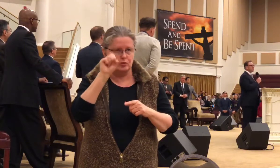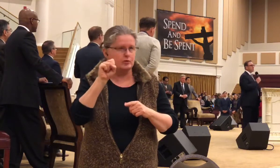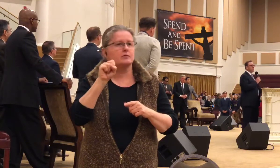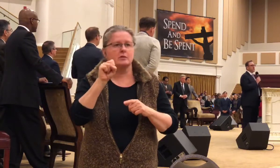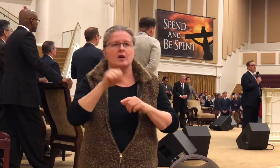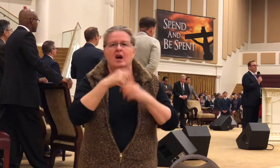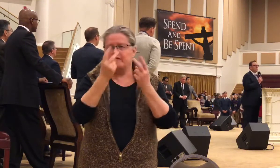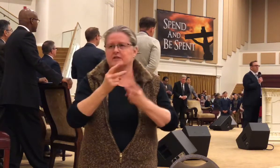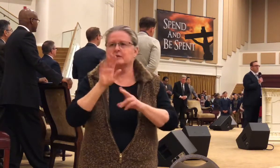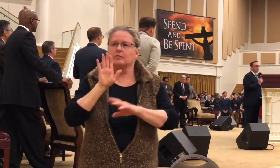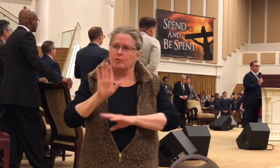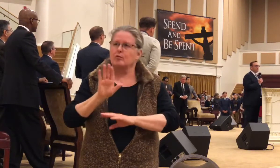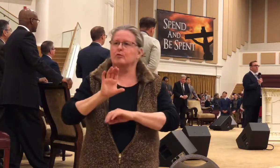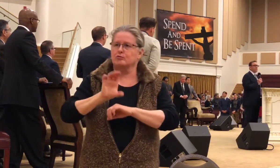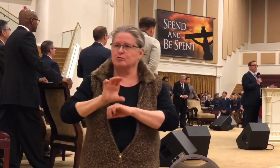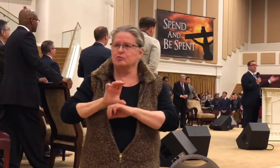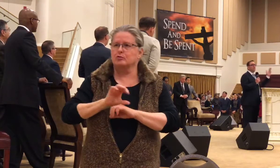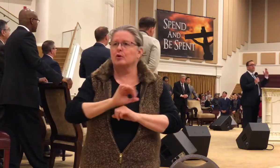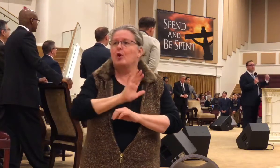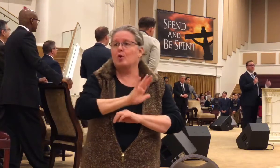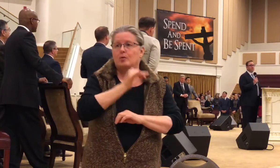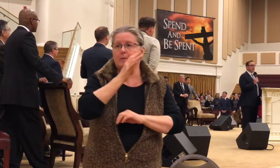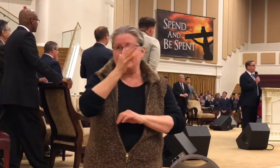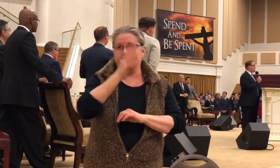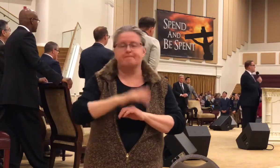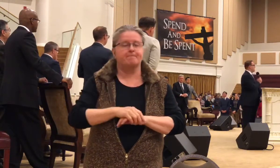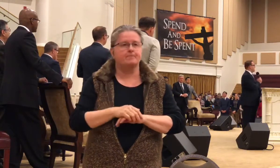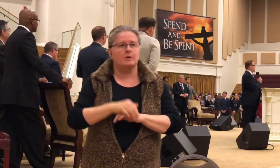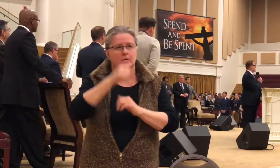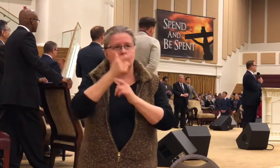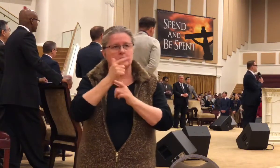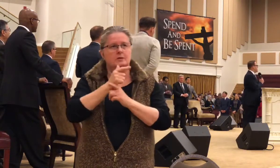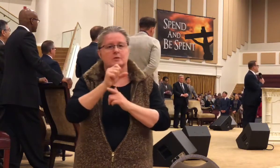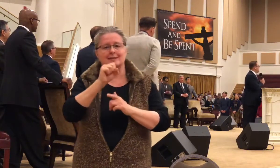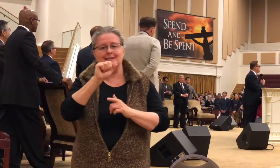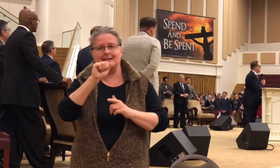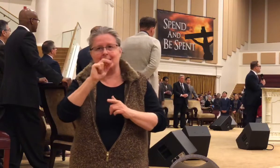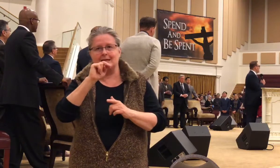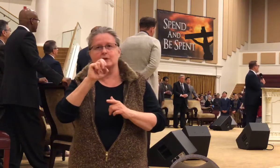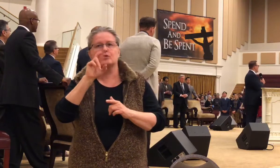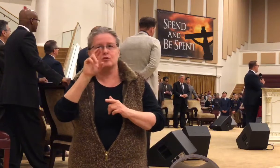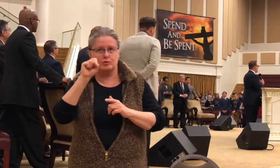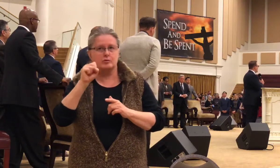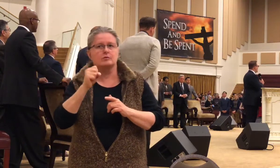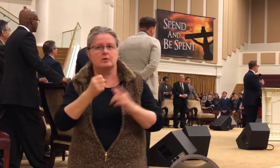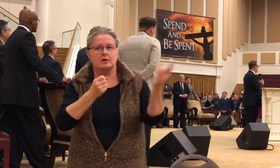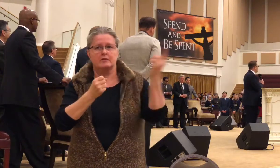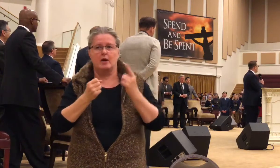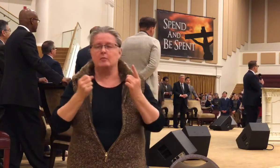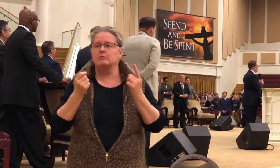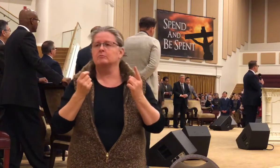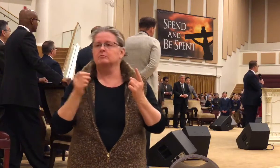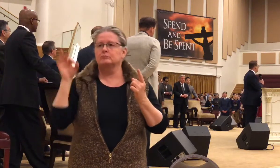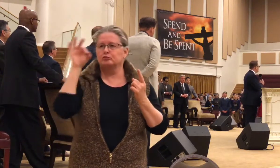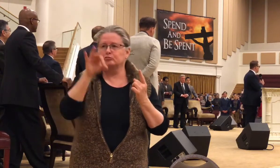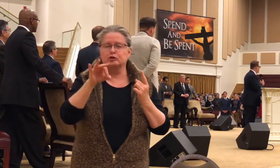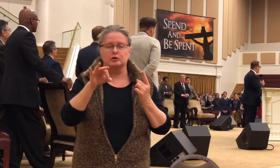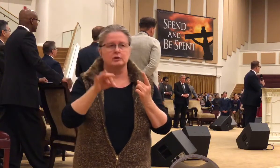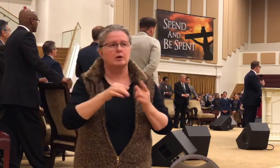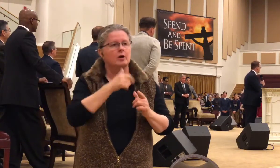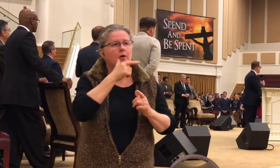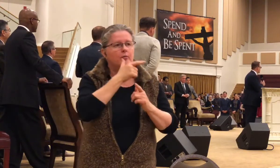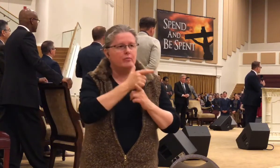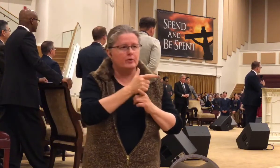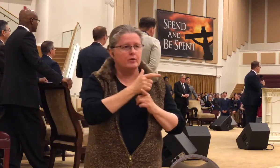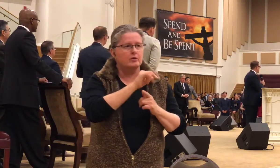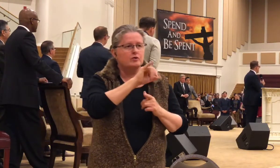in their church. What a wonderful group. And you know Brother and Sister Sanders who have ministered here. And Brother Jesse